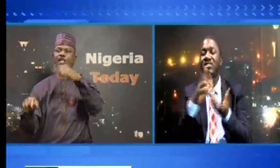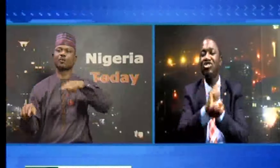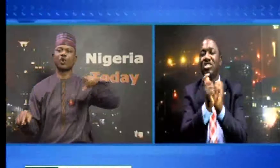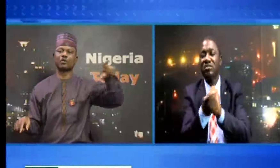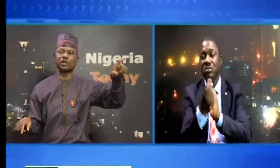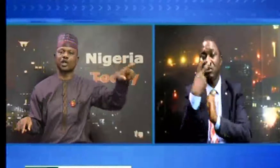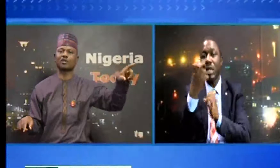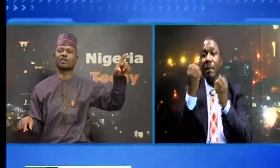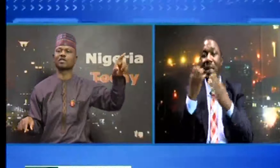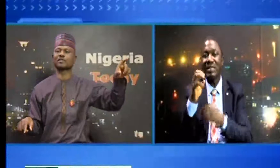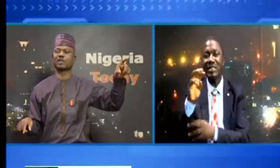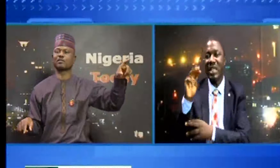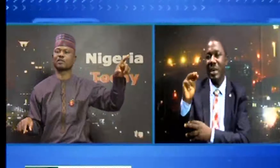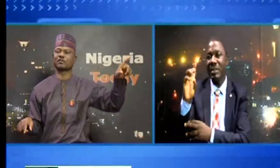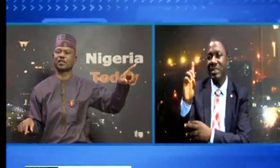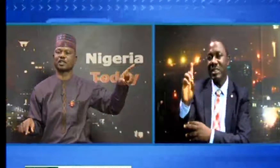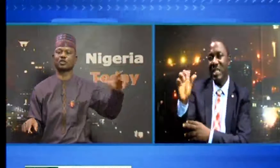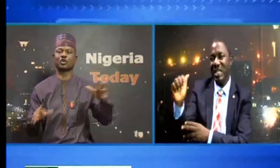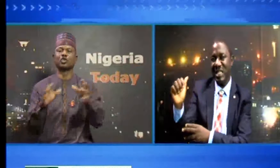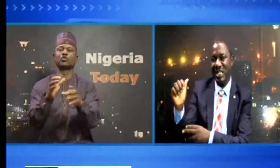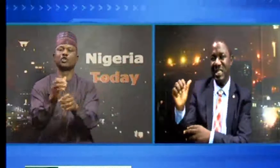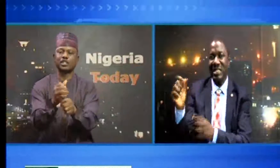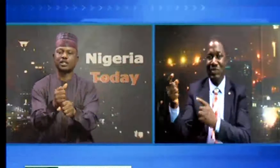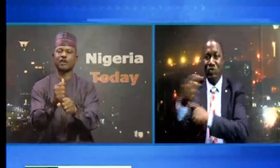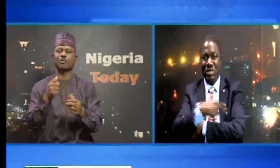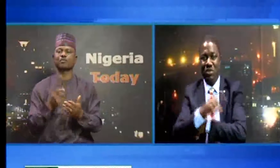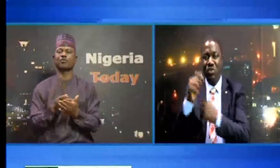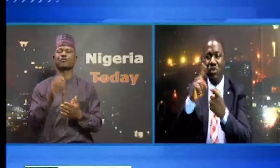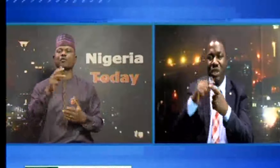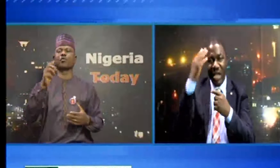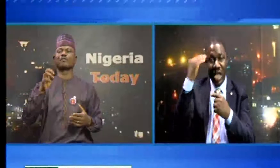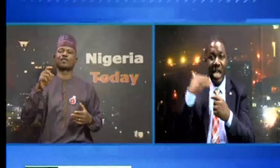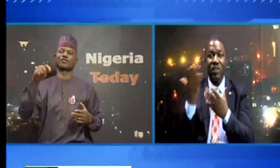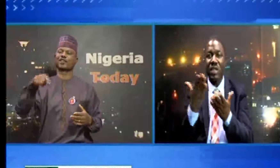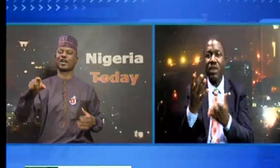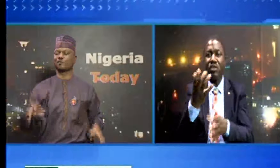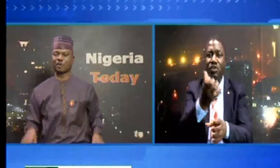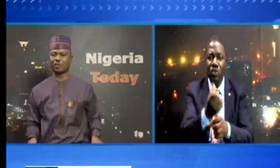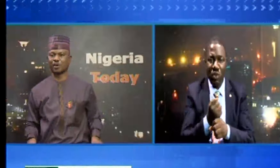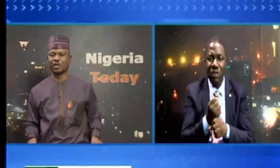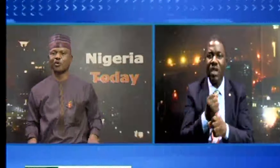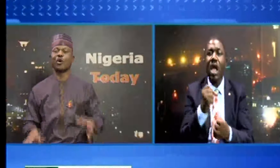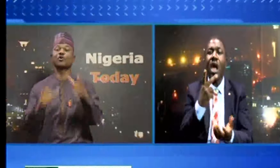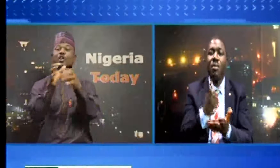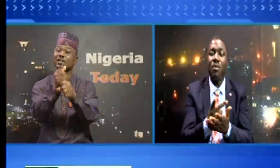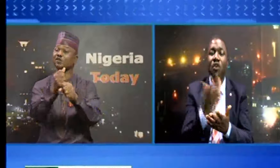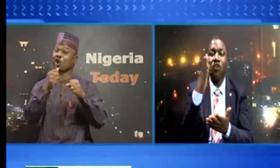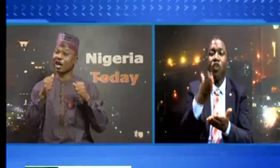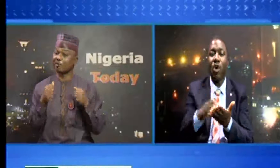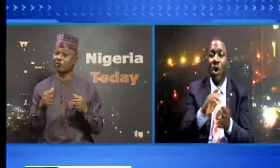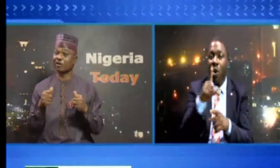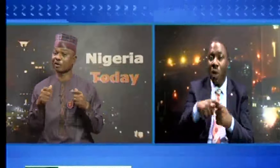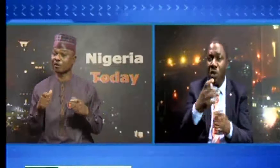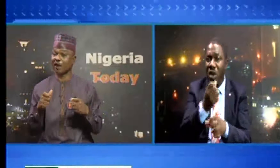They keep going to the head of the civil service of the federation to receive approval for weavers for their employment. When you receive your